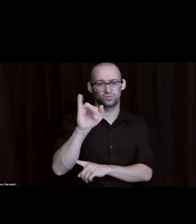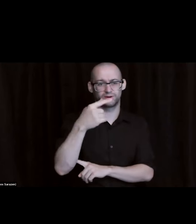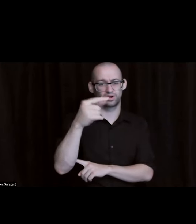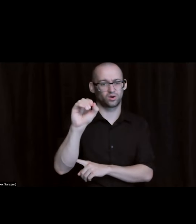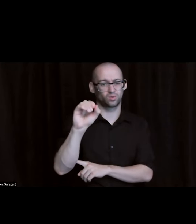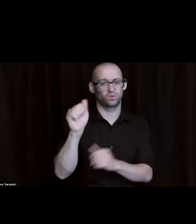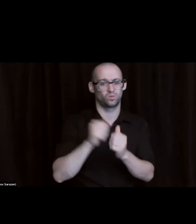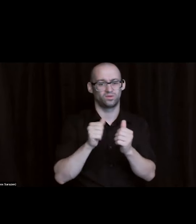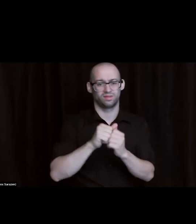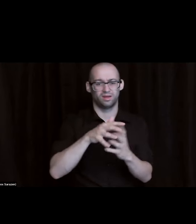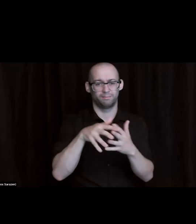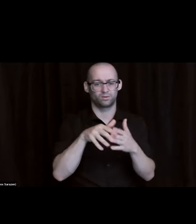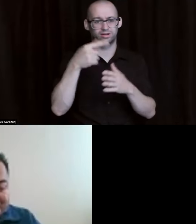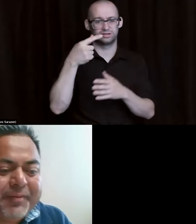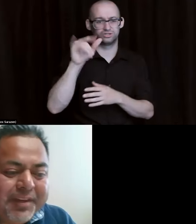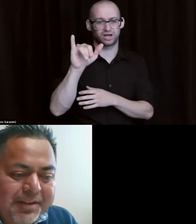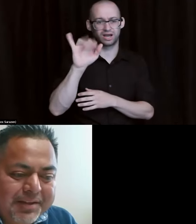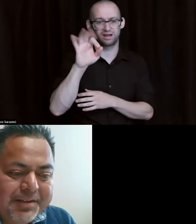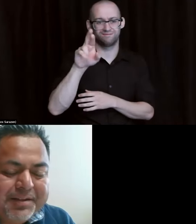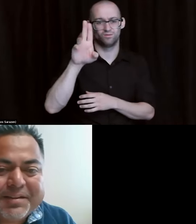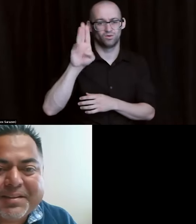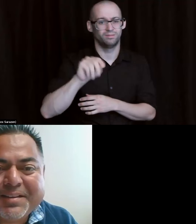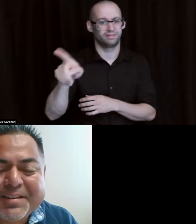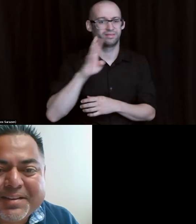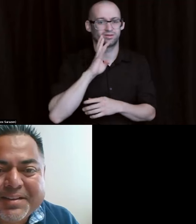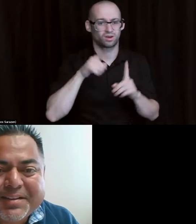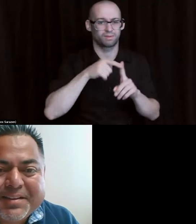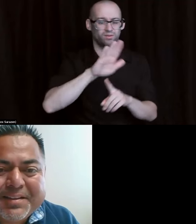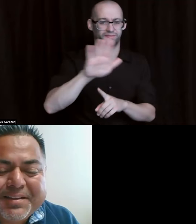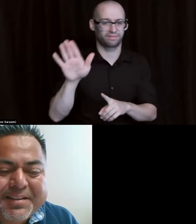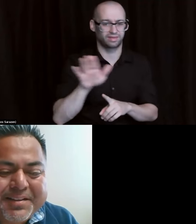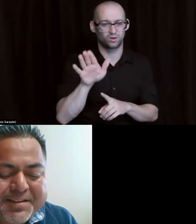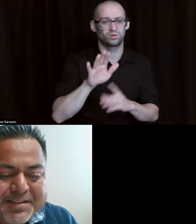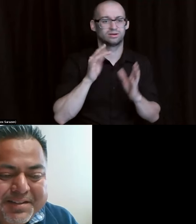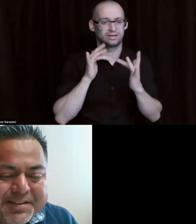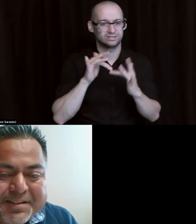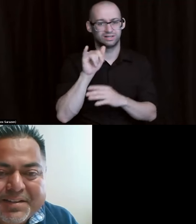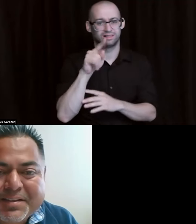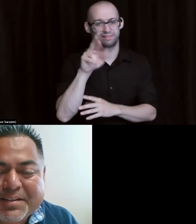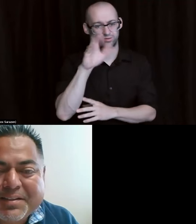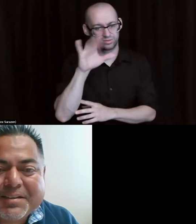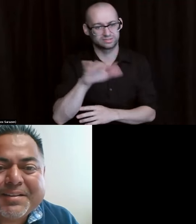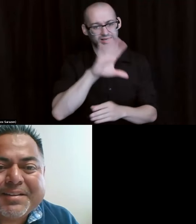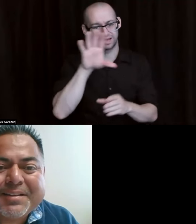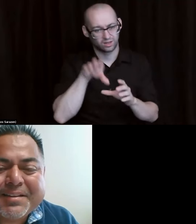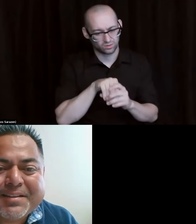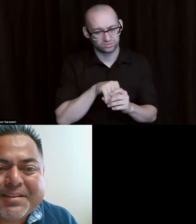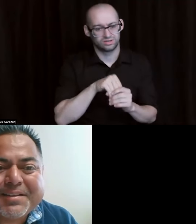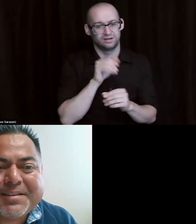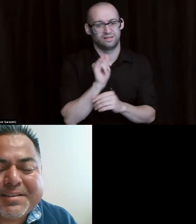the American GI Forum to talk about their digital literacy and inclusion programs and work